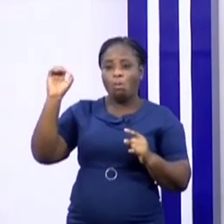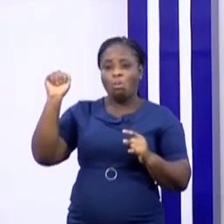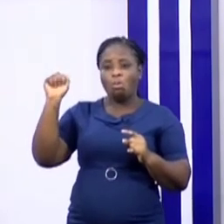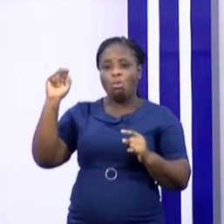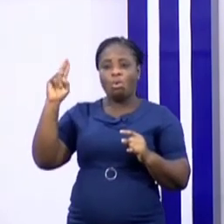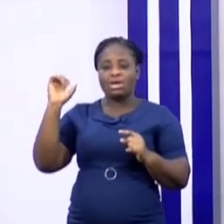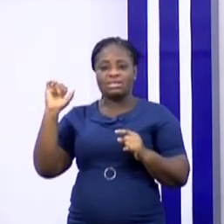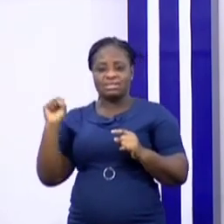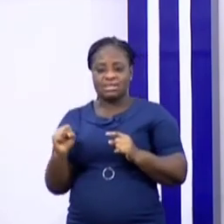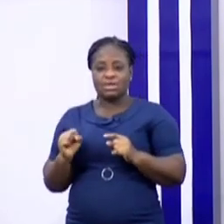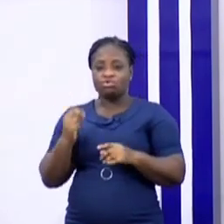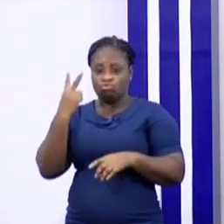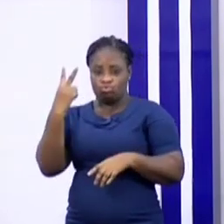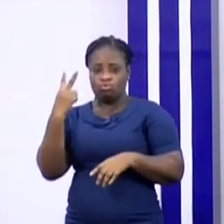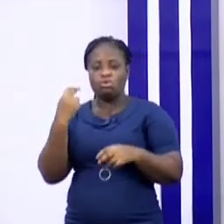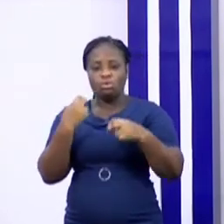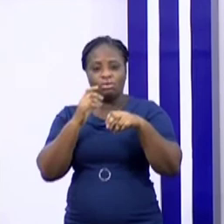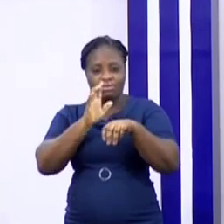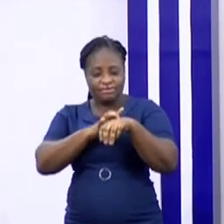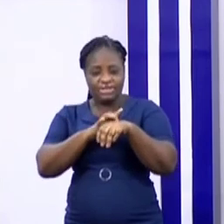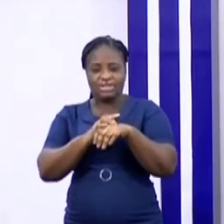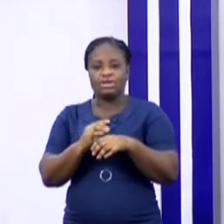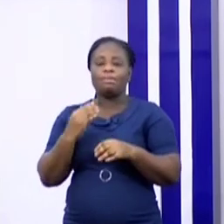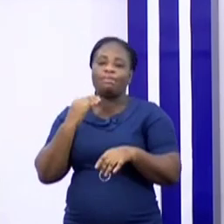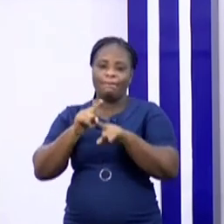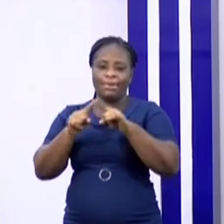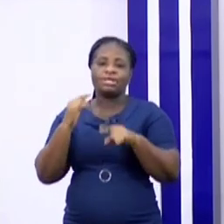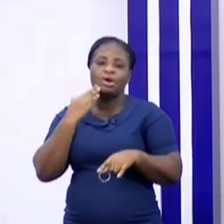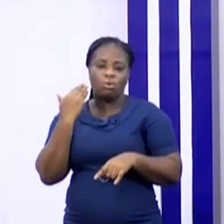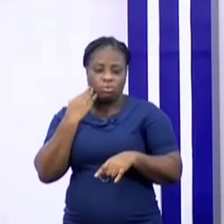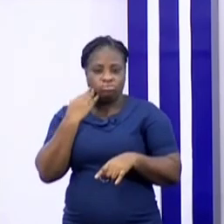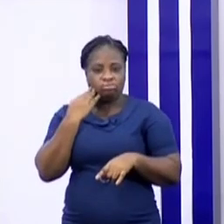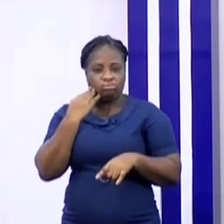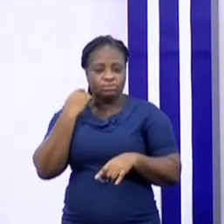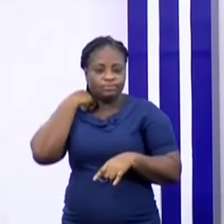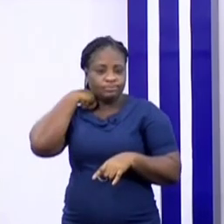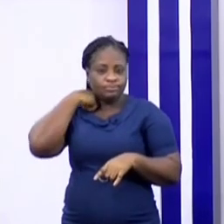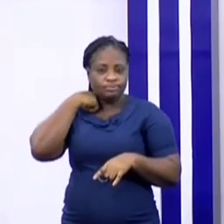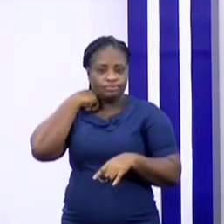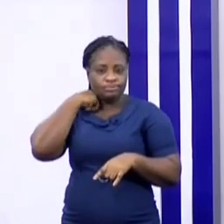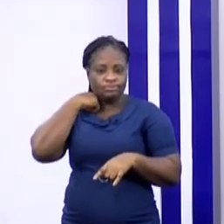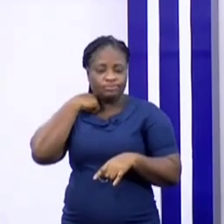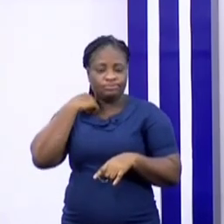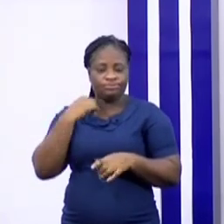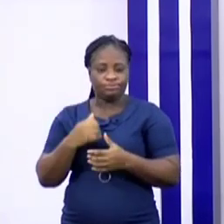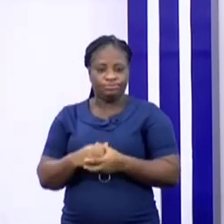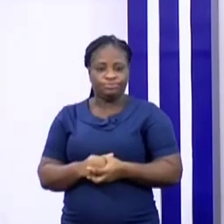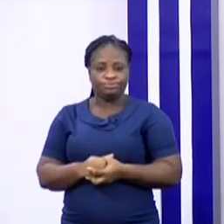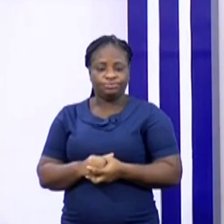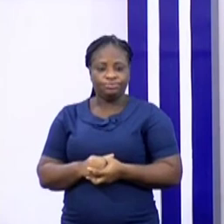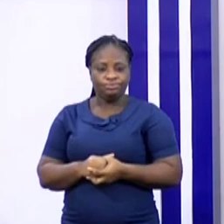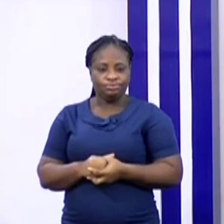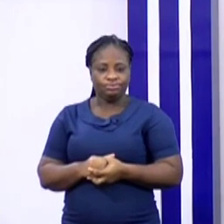managed at home. So far, 12 contacts of the second case have been followed. The first one had about 30 contacts, which have been